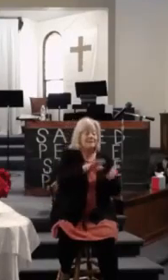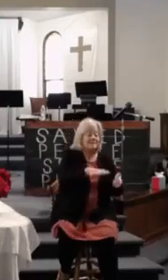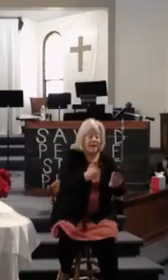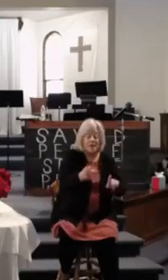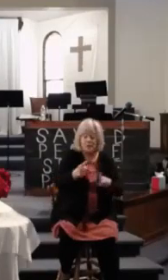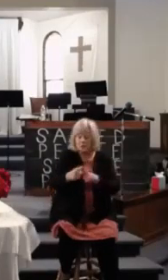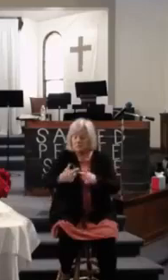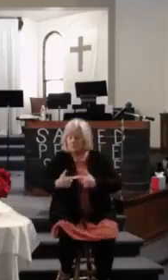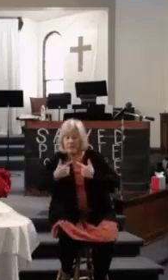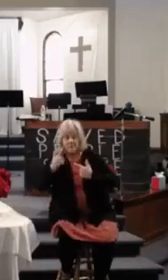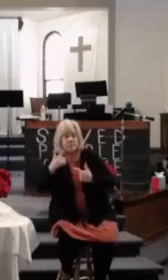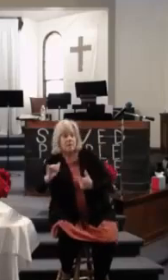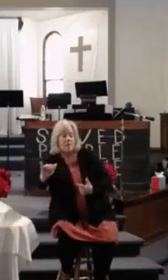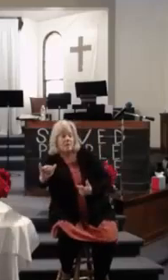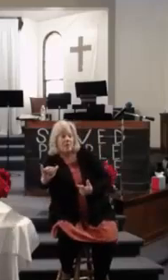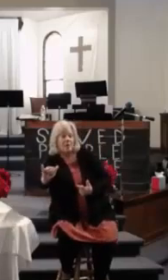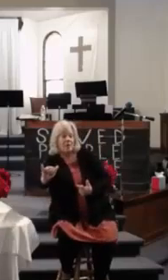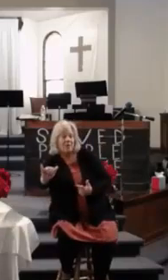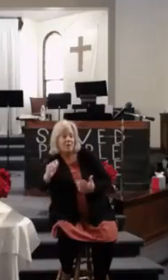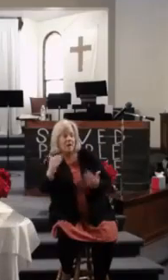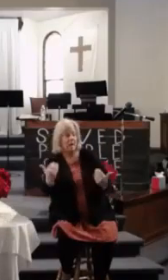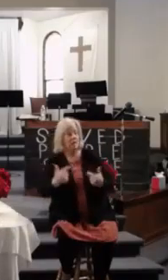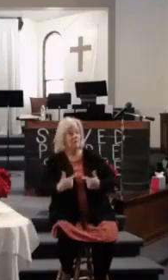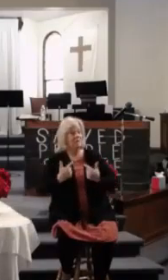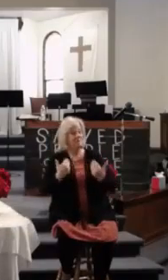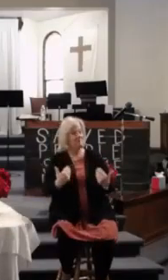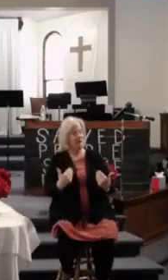life, and you're living that life now.